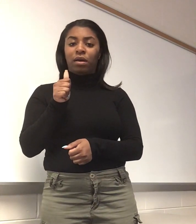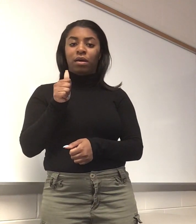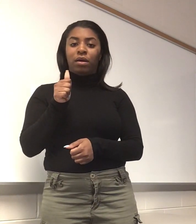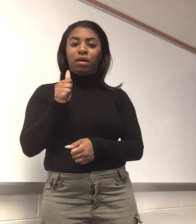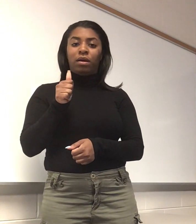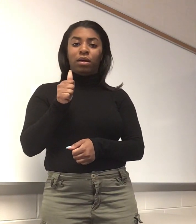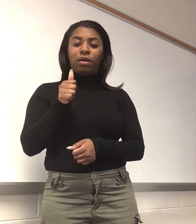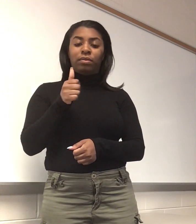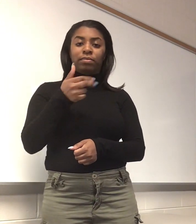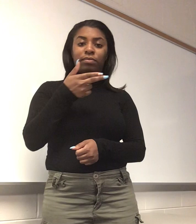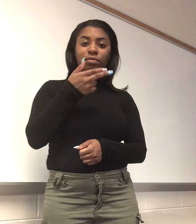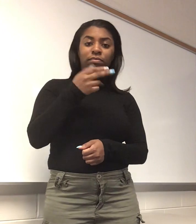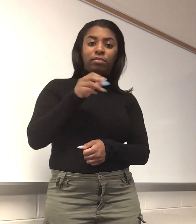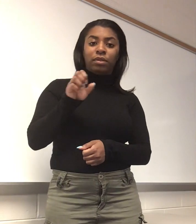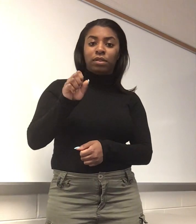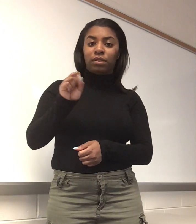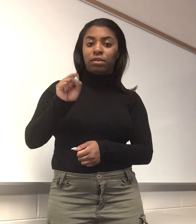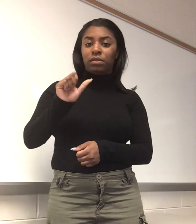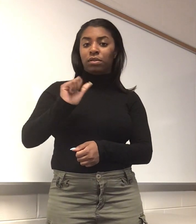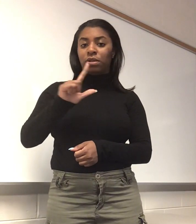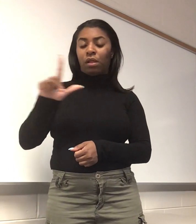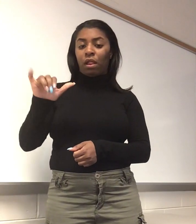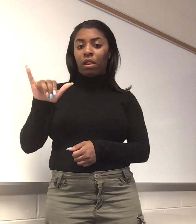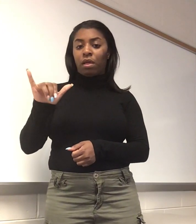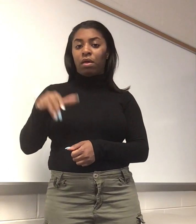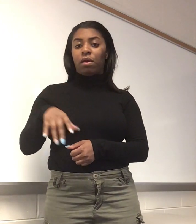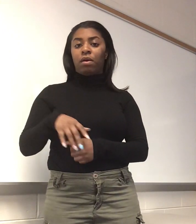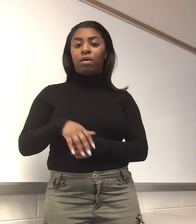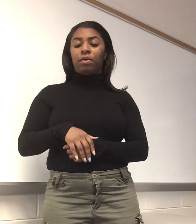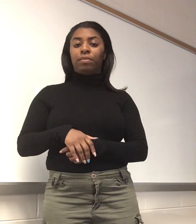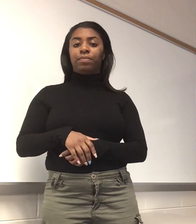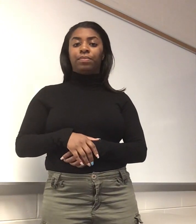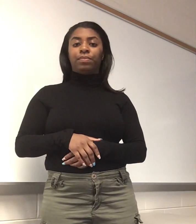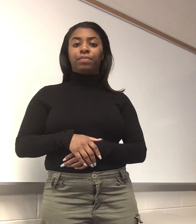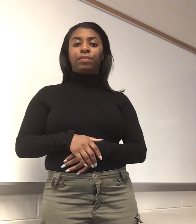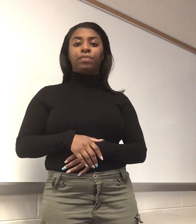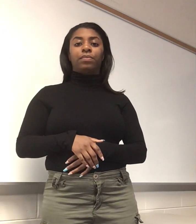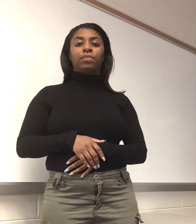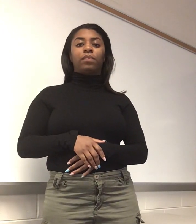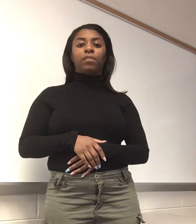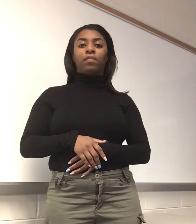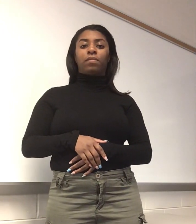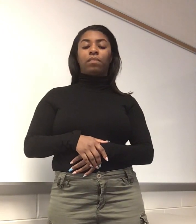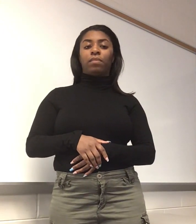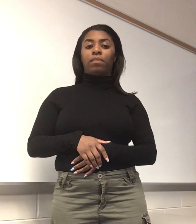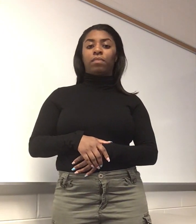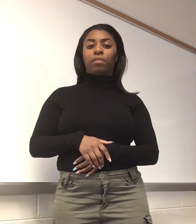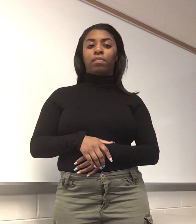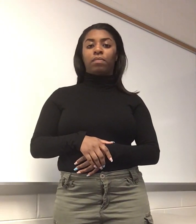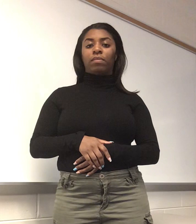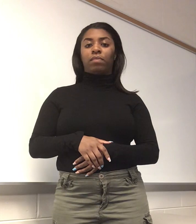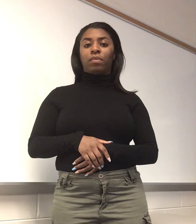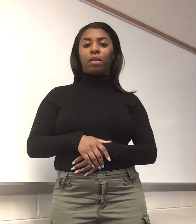But this often reminds us of how arbitrary class snobbery can be. What is arbitrary?